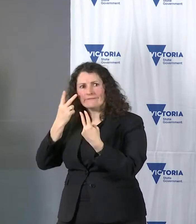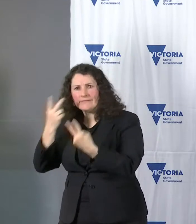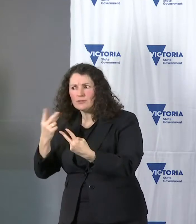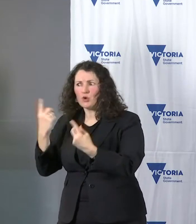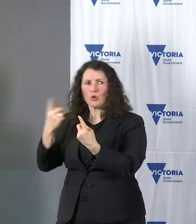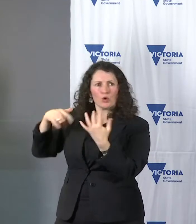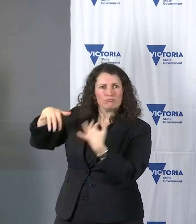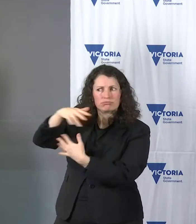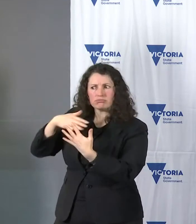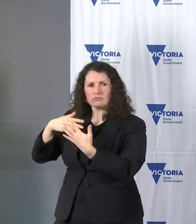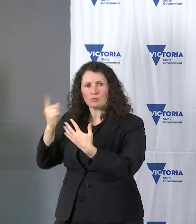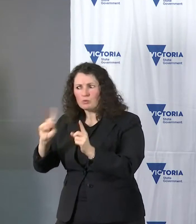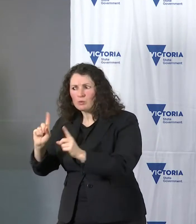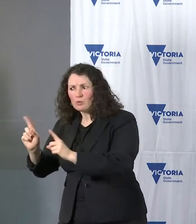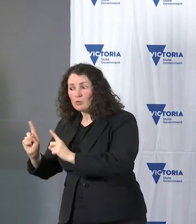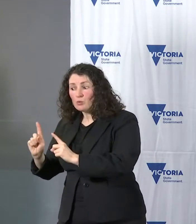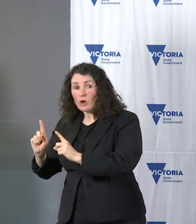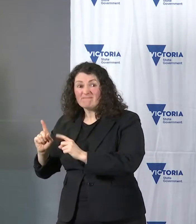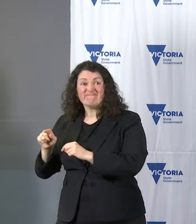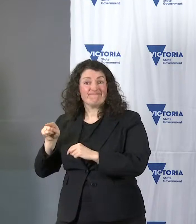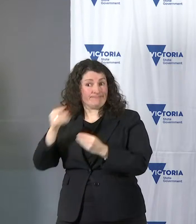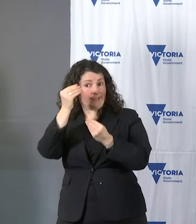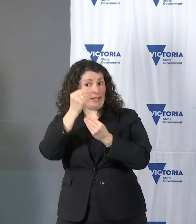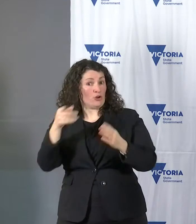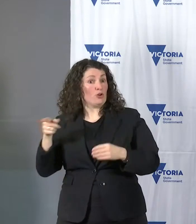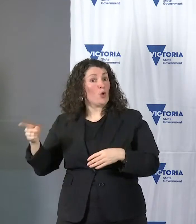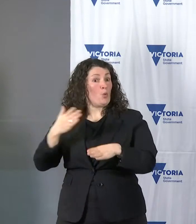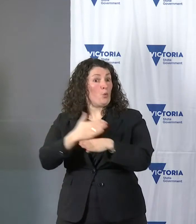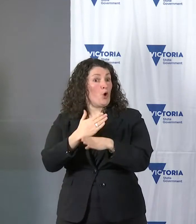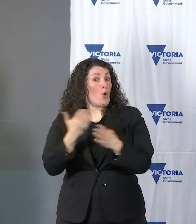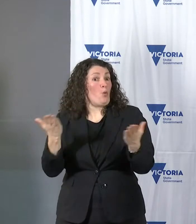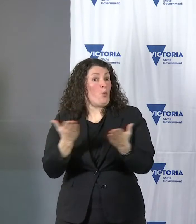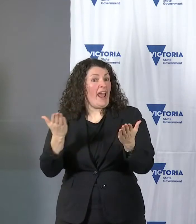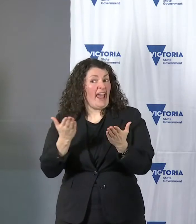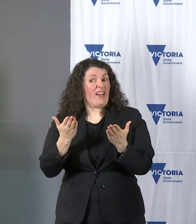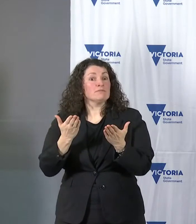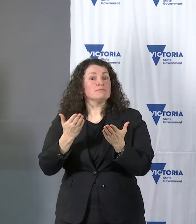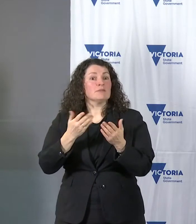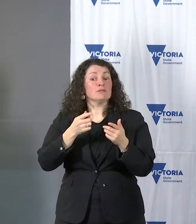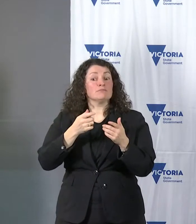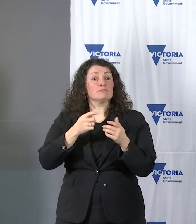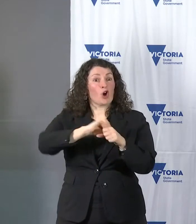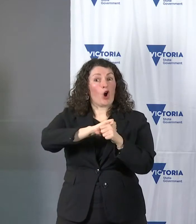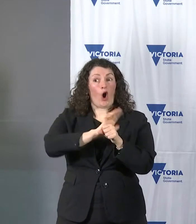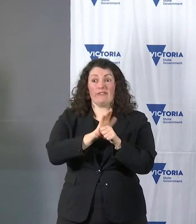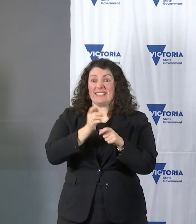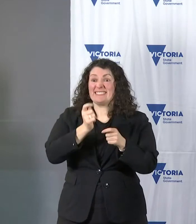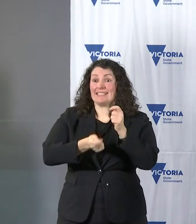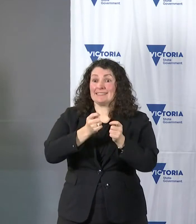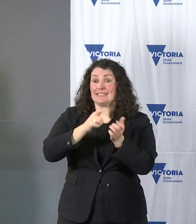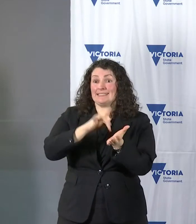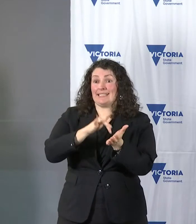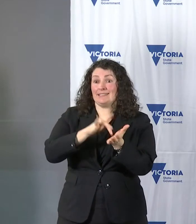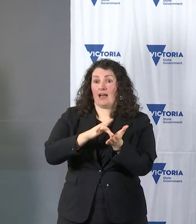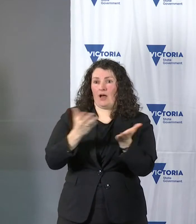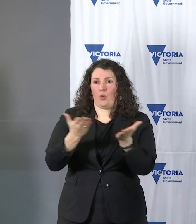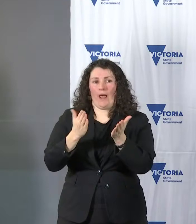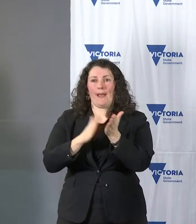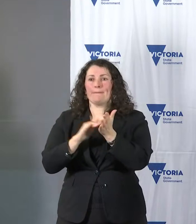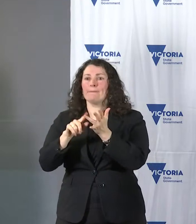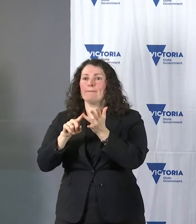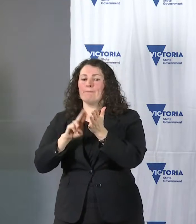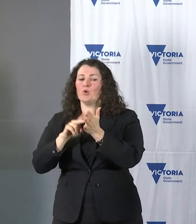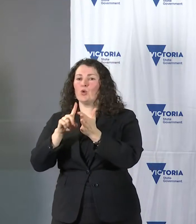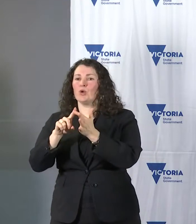works at the Moonee Valley Racecourse Drive-Through Testing Centre as a traffic controller, and that prior to